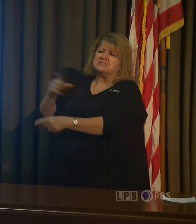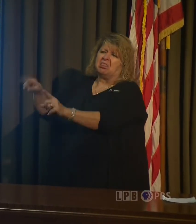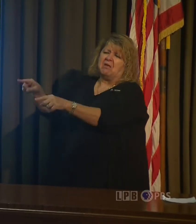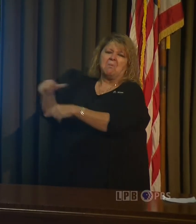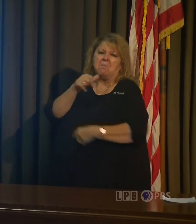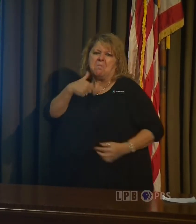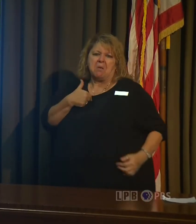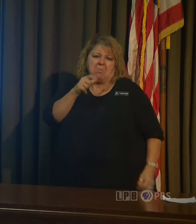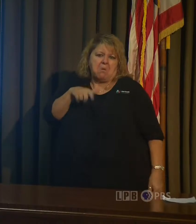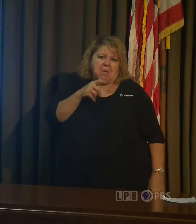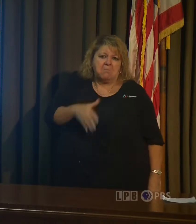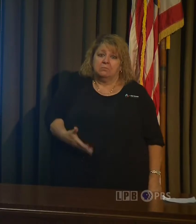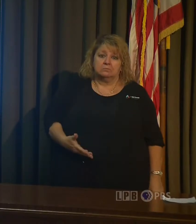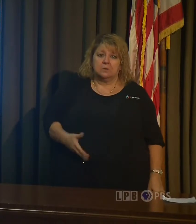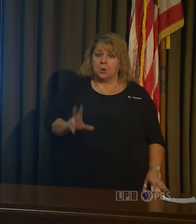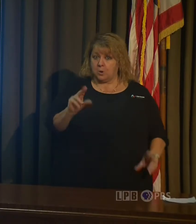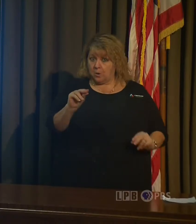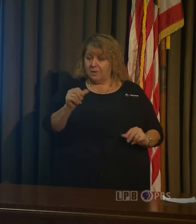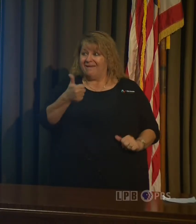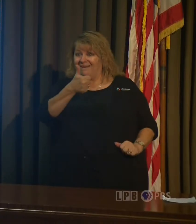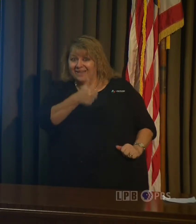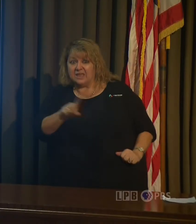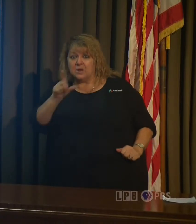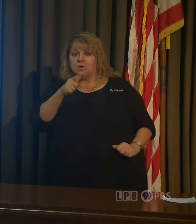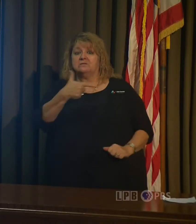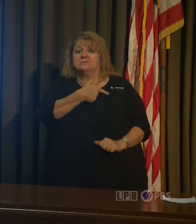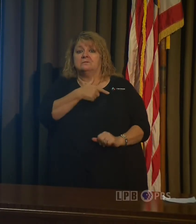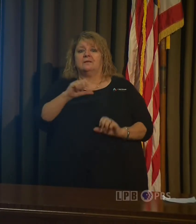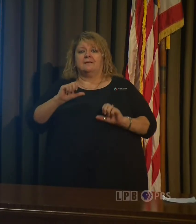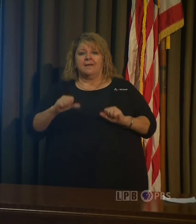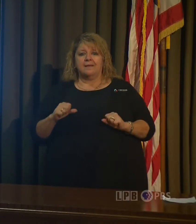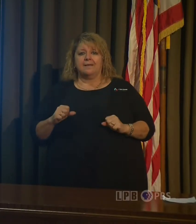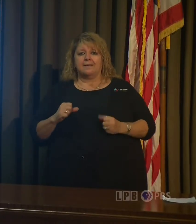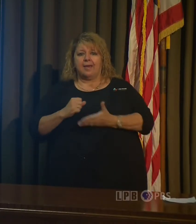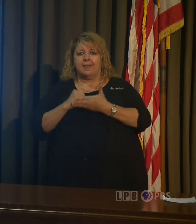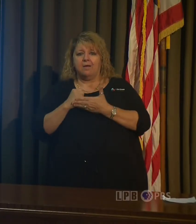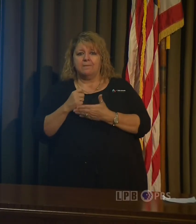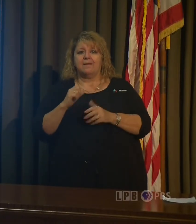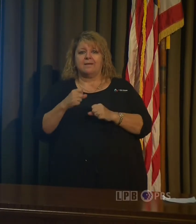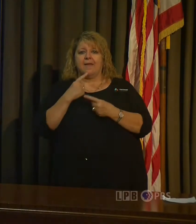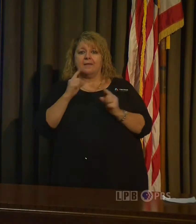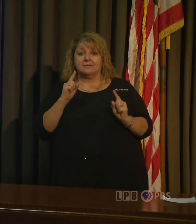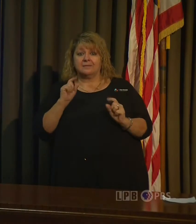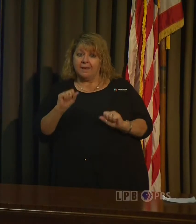shot. Next slide, please.